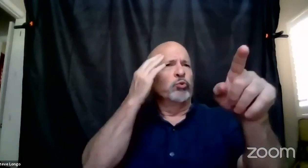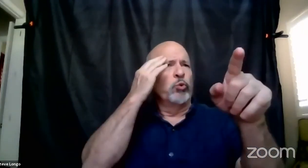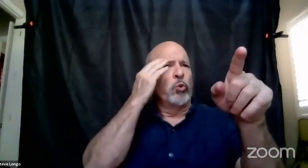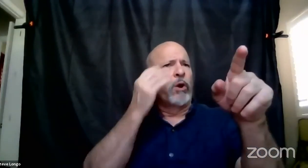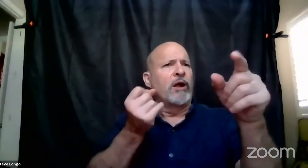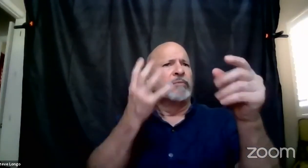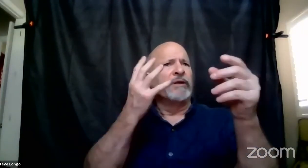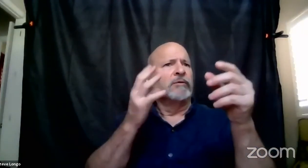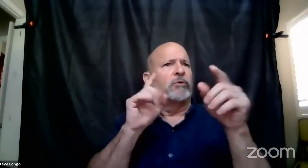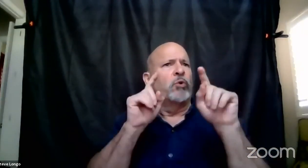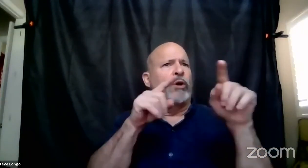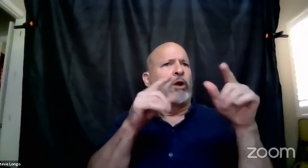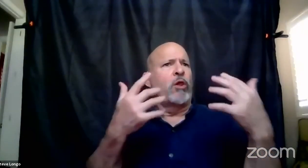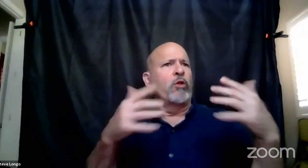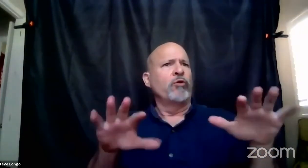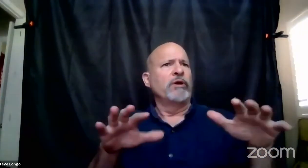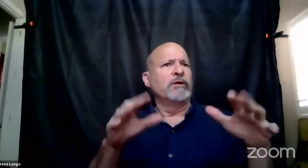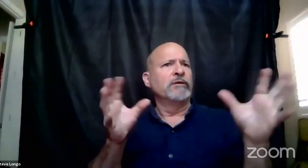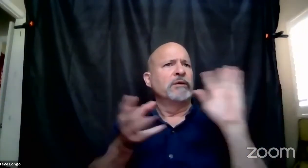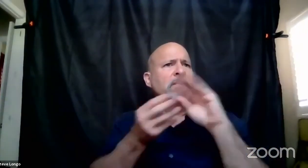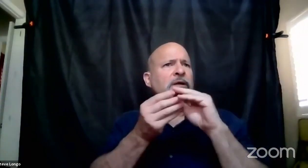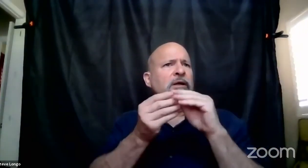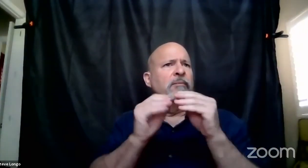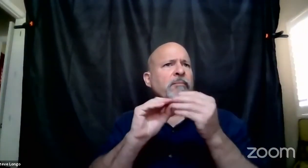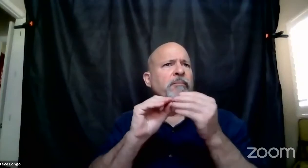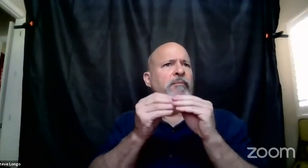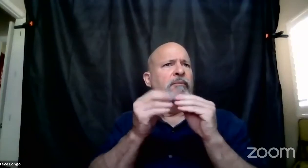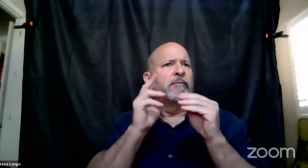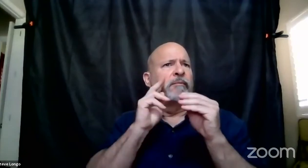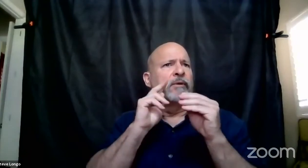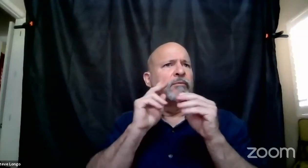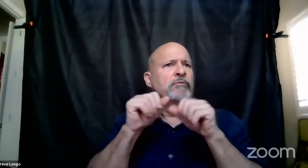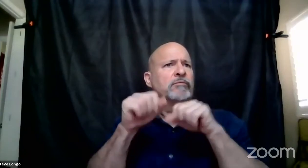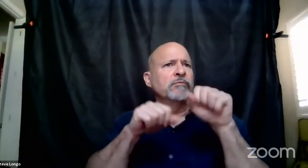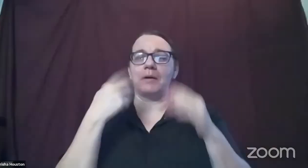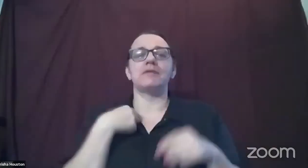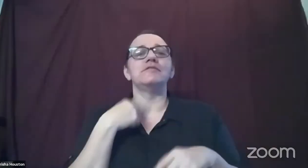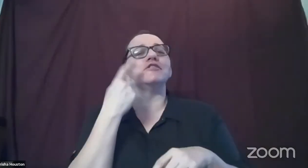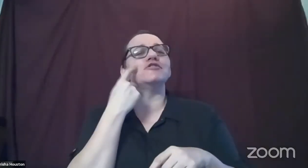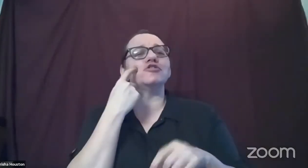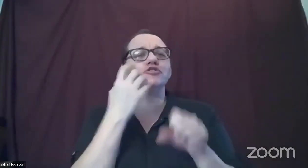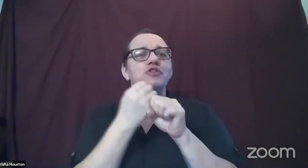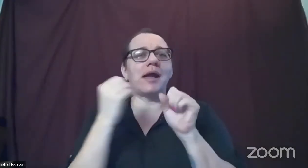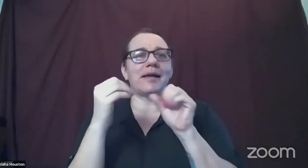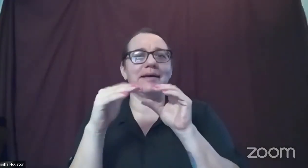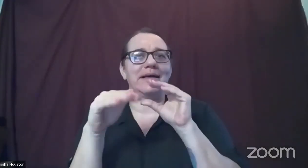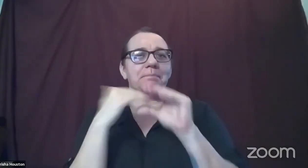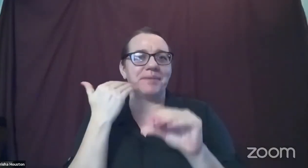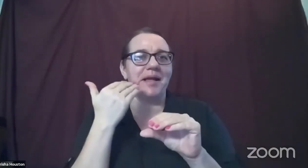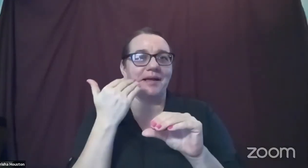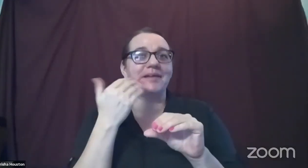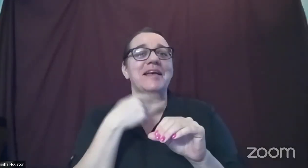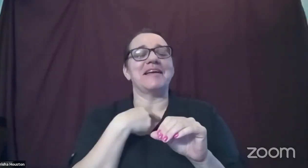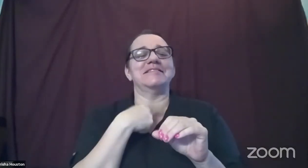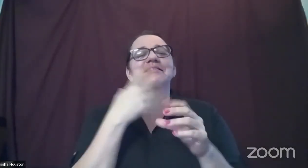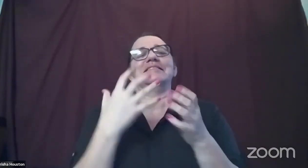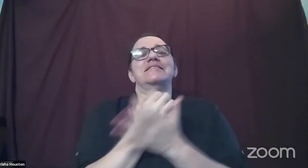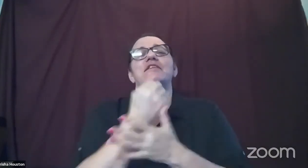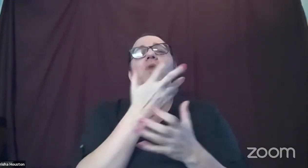dates. Do you know how many people have been included so far? How many people are riding? Not